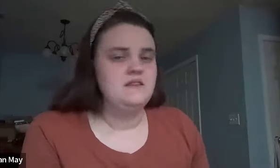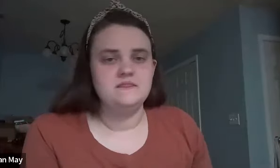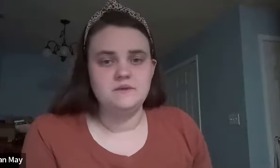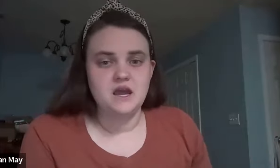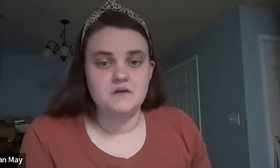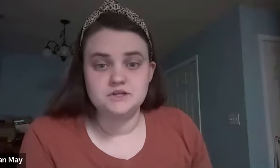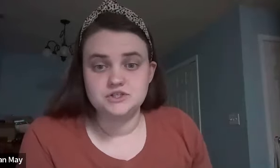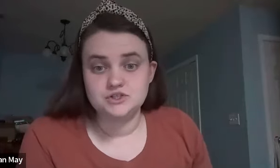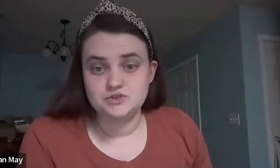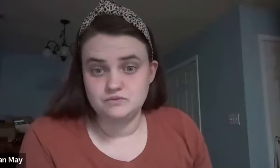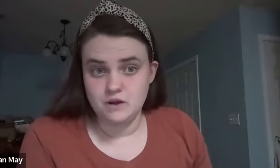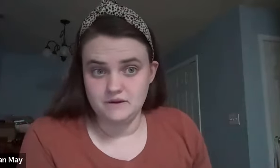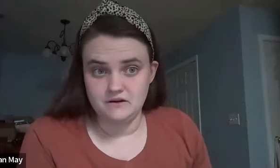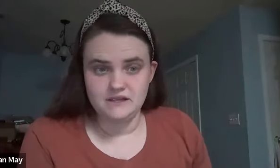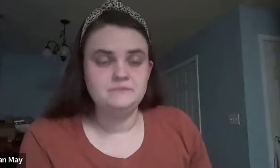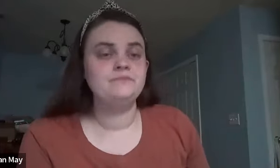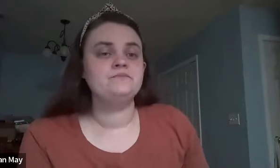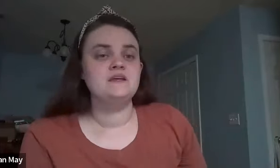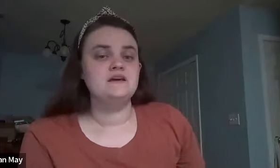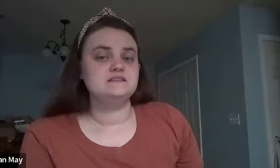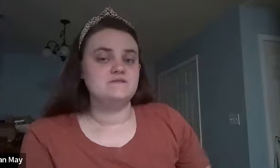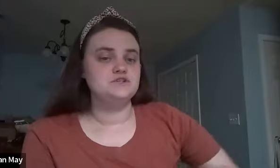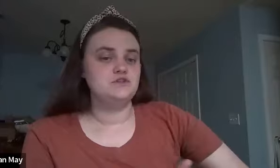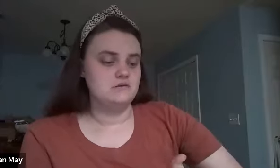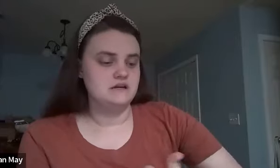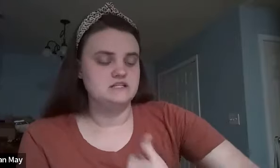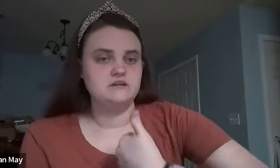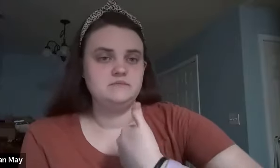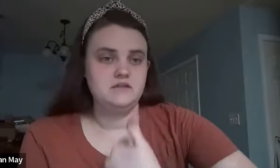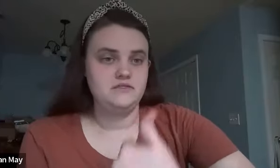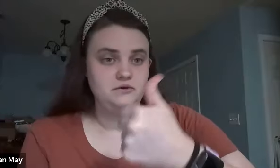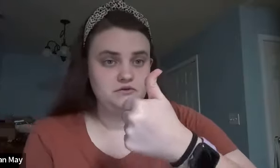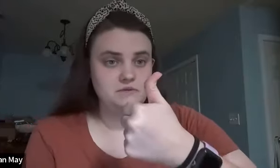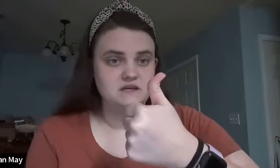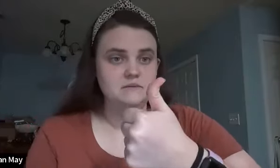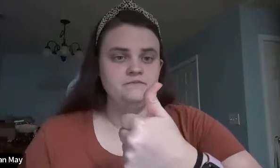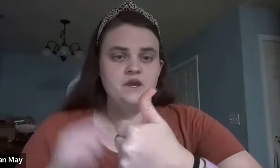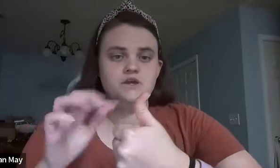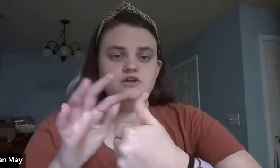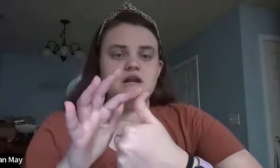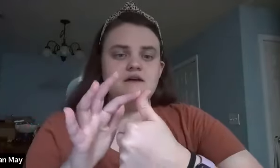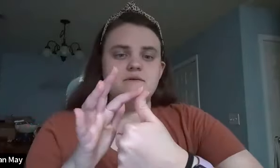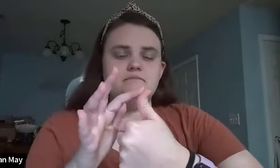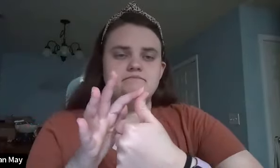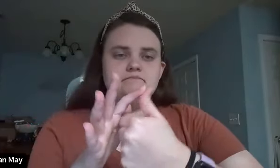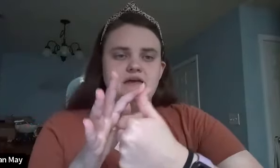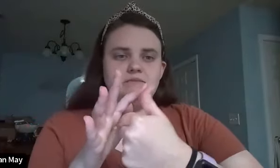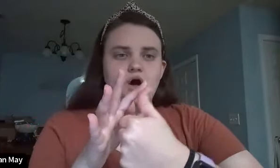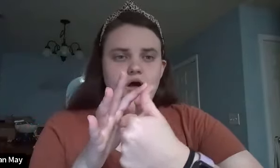Then we have strawberry. Sign for strawberry is going to be your thumbs up. You're going to have the palm of,